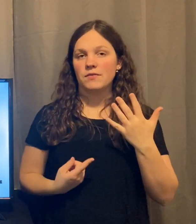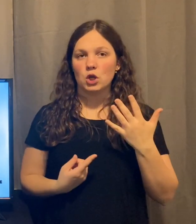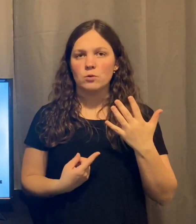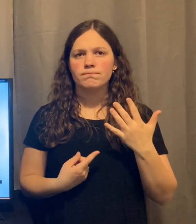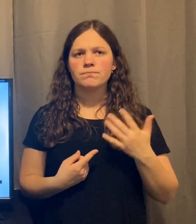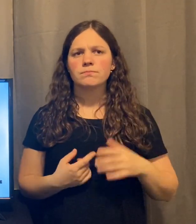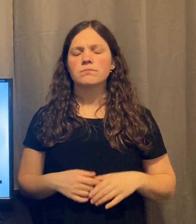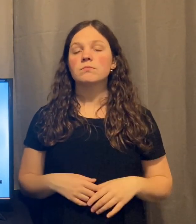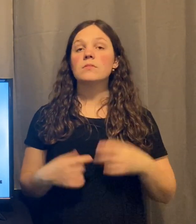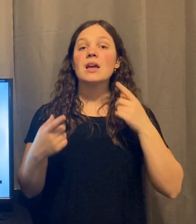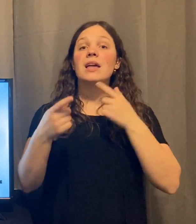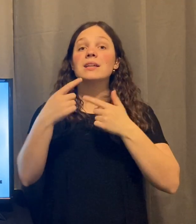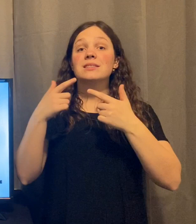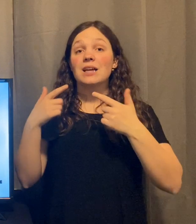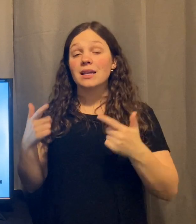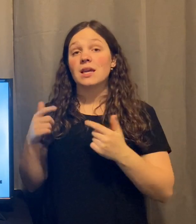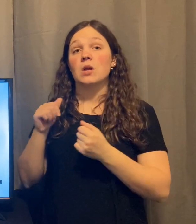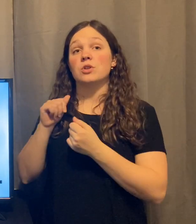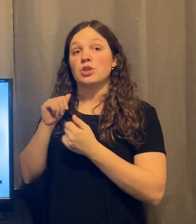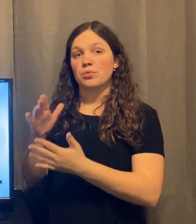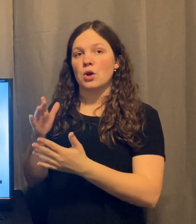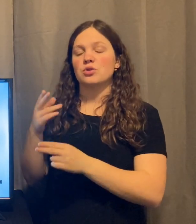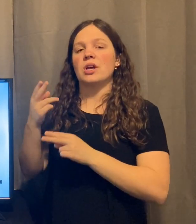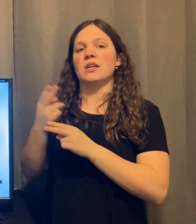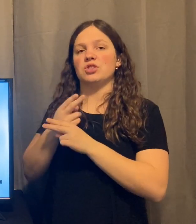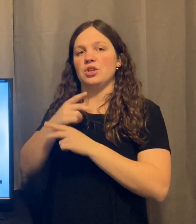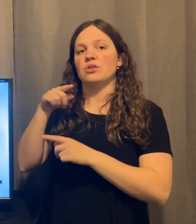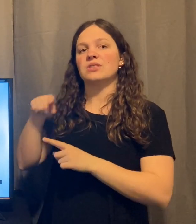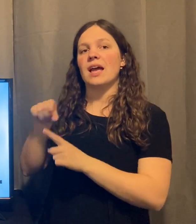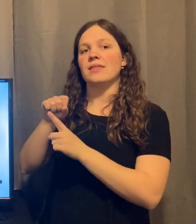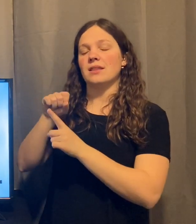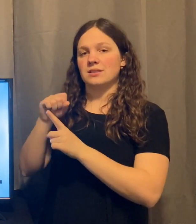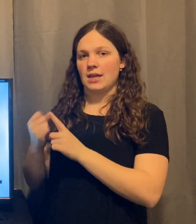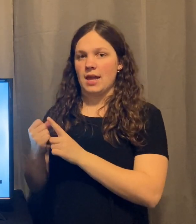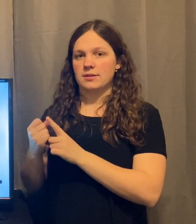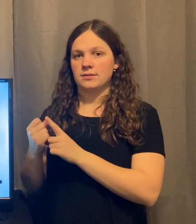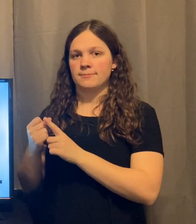few. Sign language approach is used in this case.